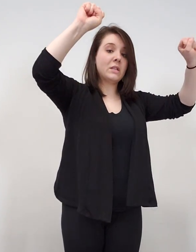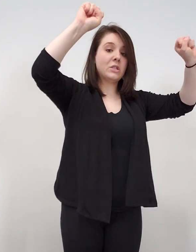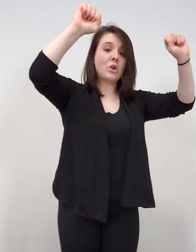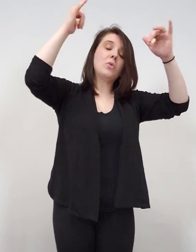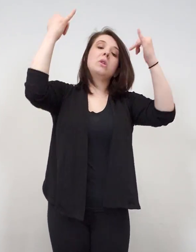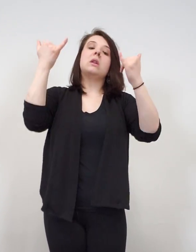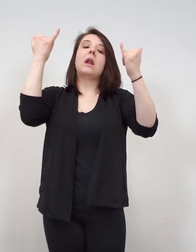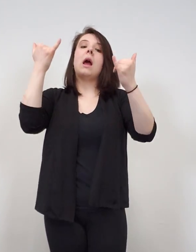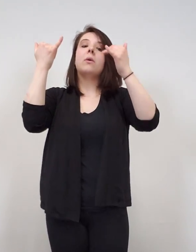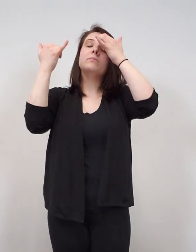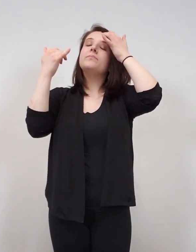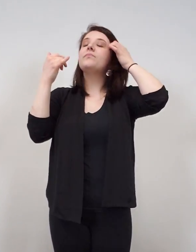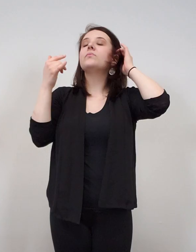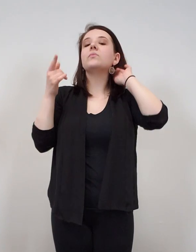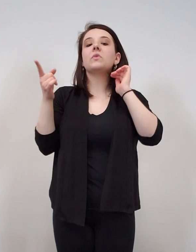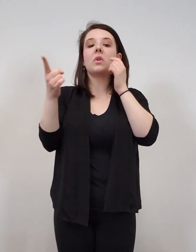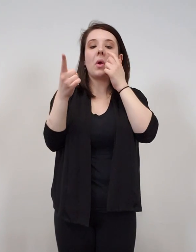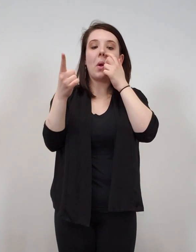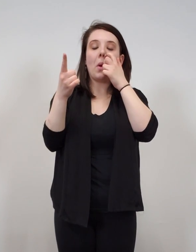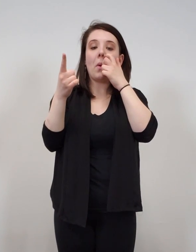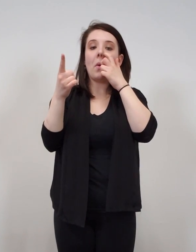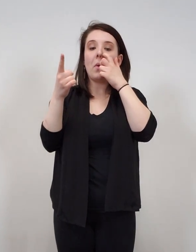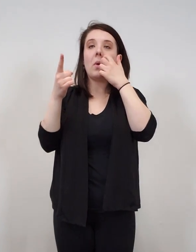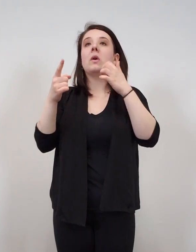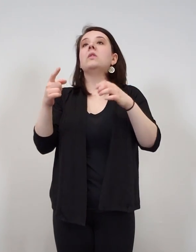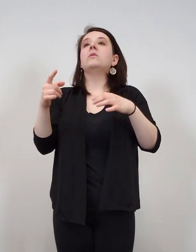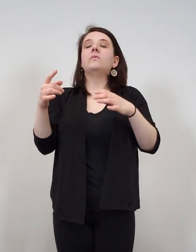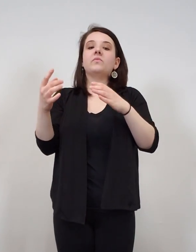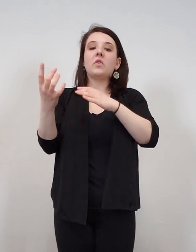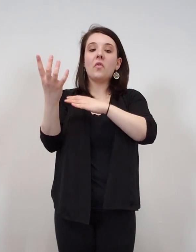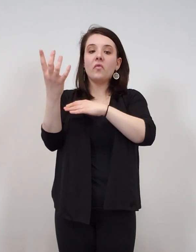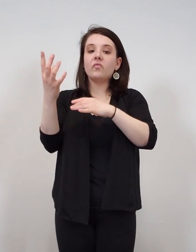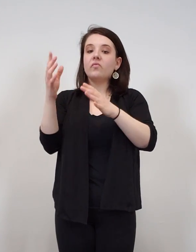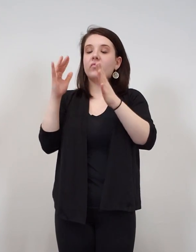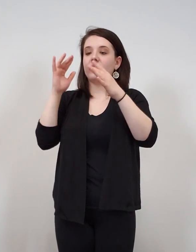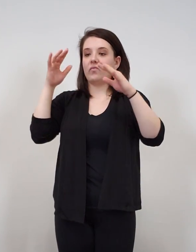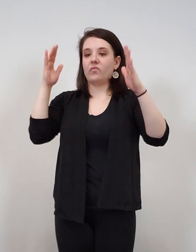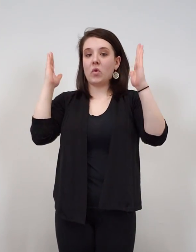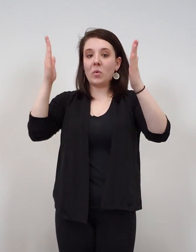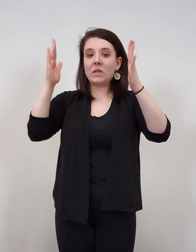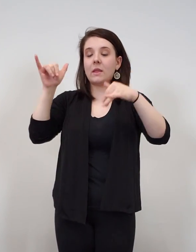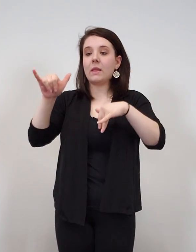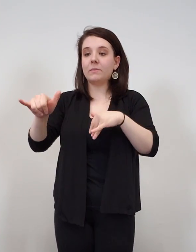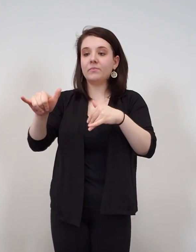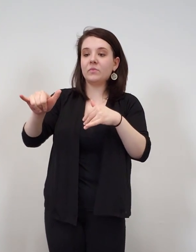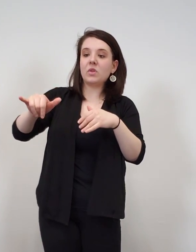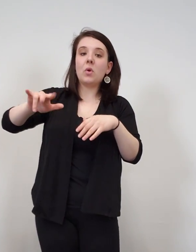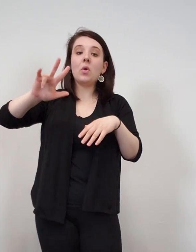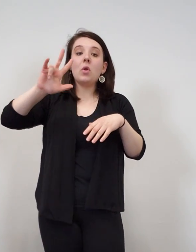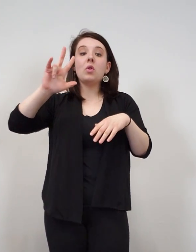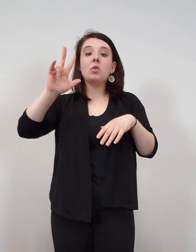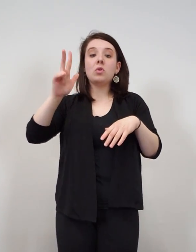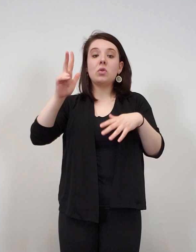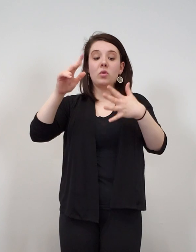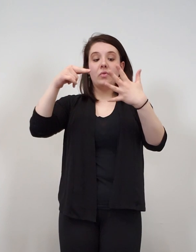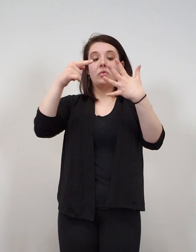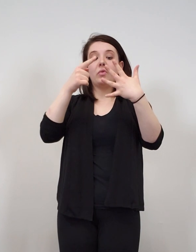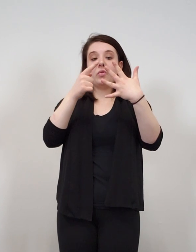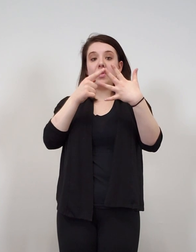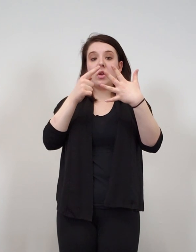Okay. The third principle is federalism. This is the power in the government is divided between the